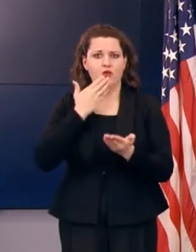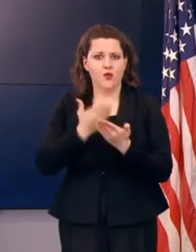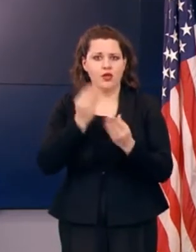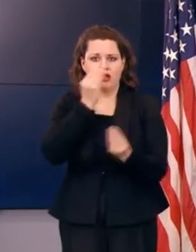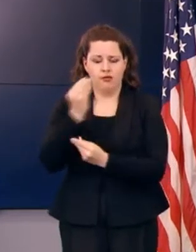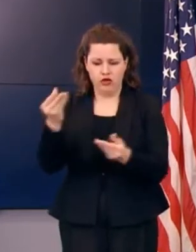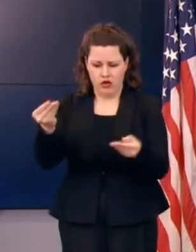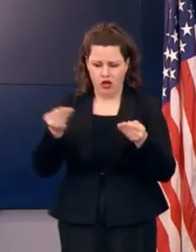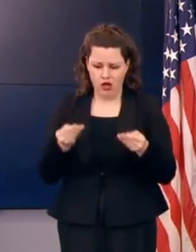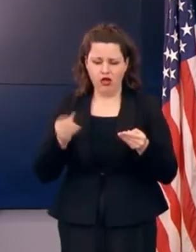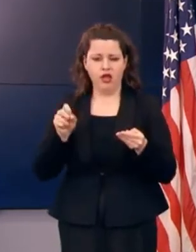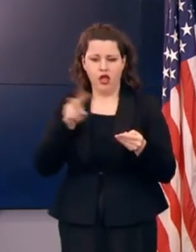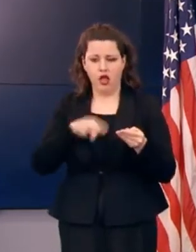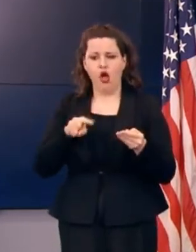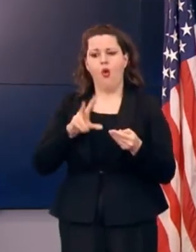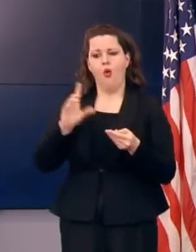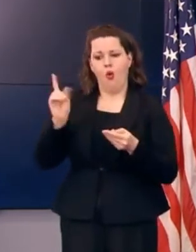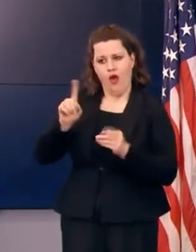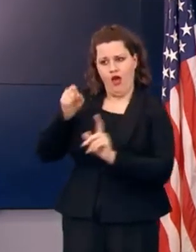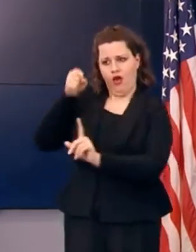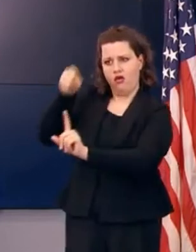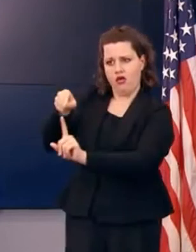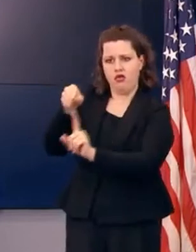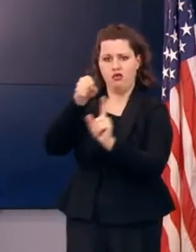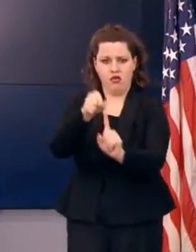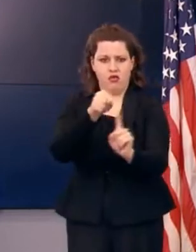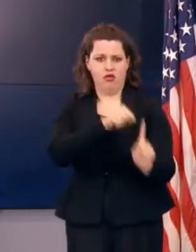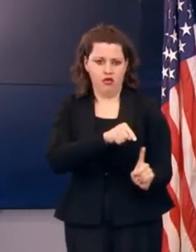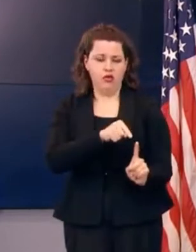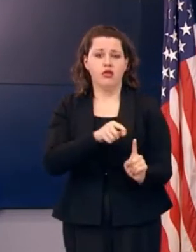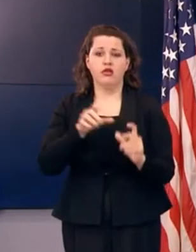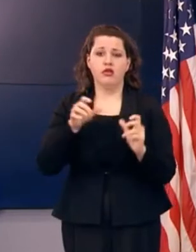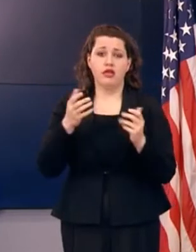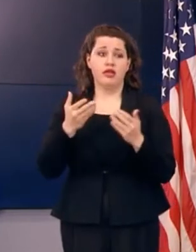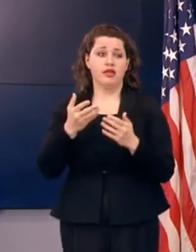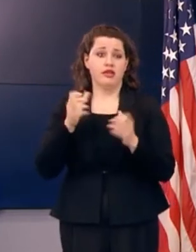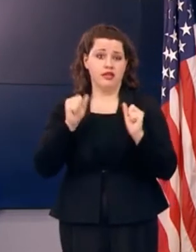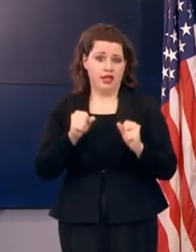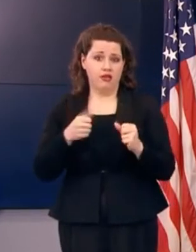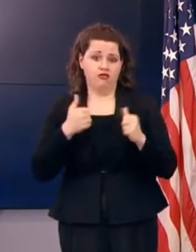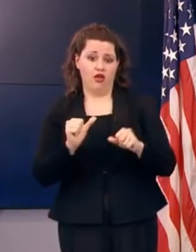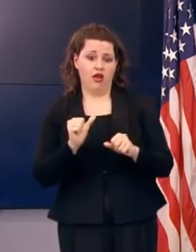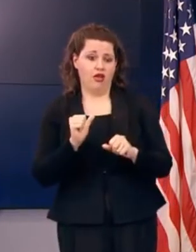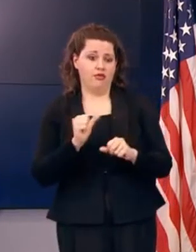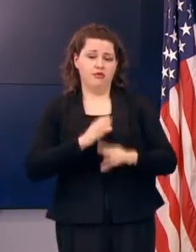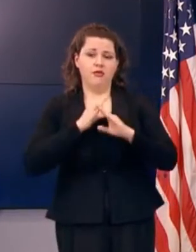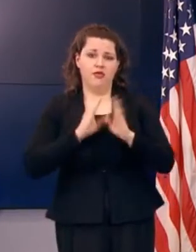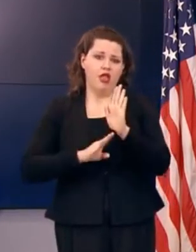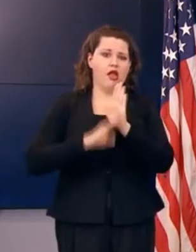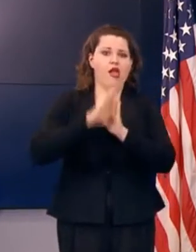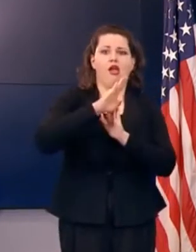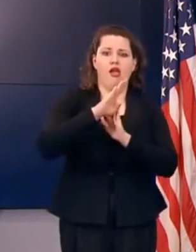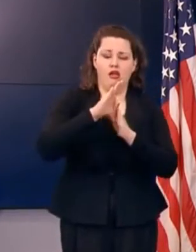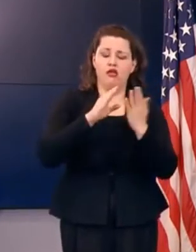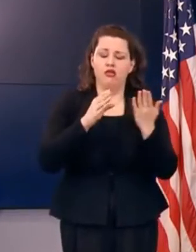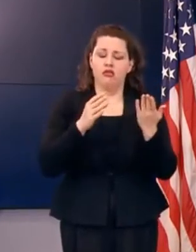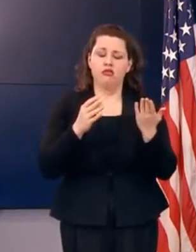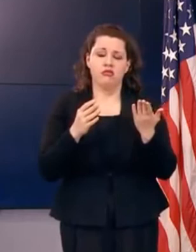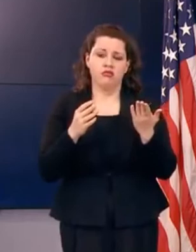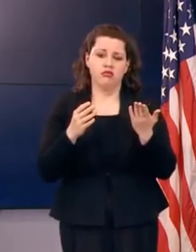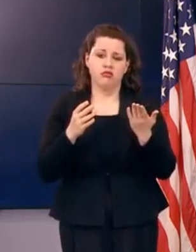we need to really target our approach to get in front of some spike or some additional virus activity that we're seeing